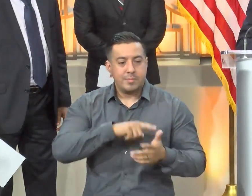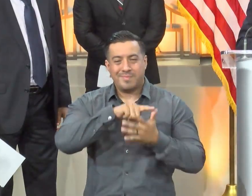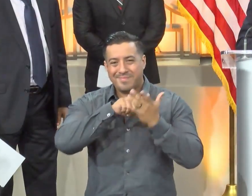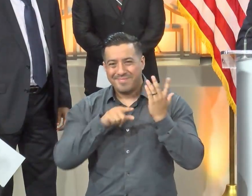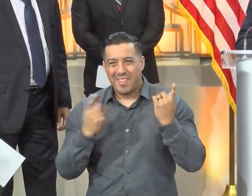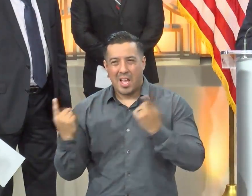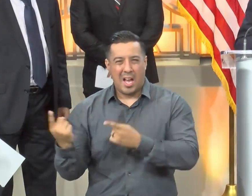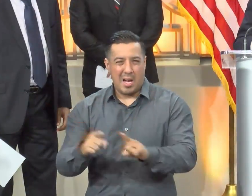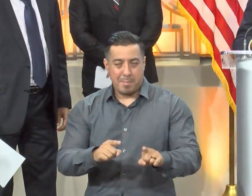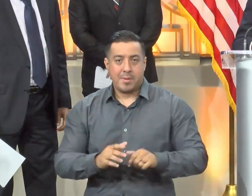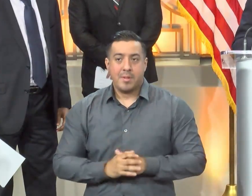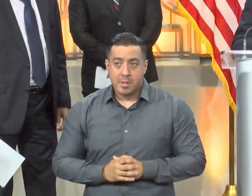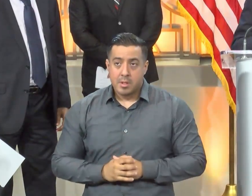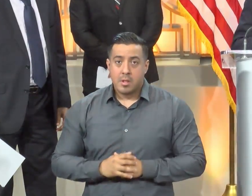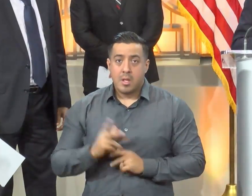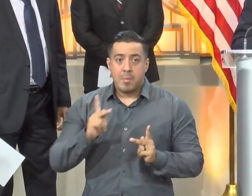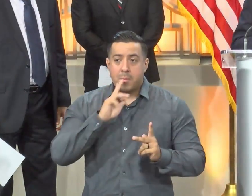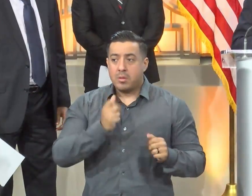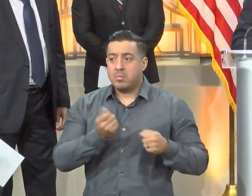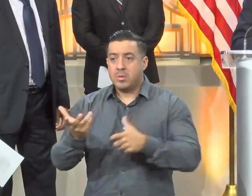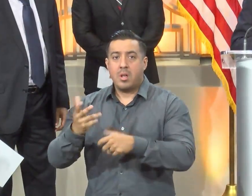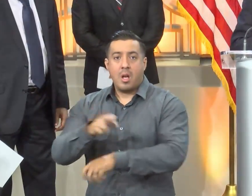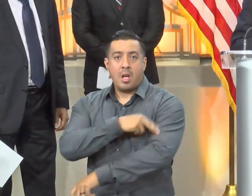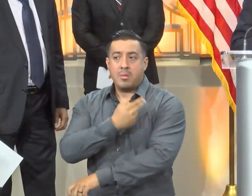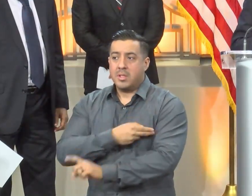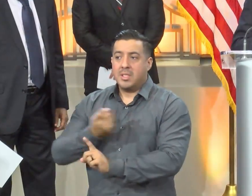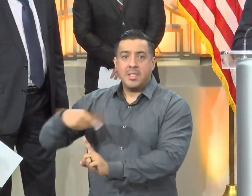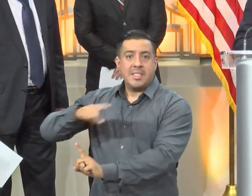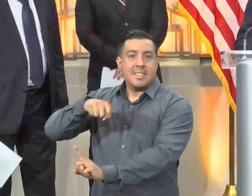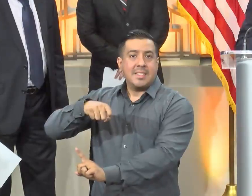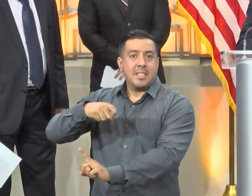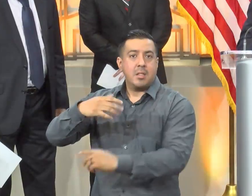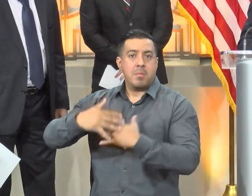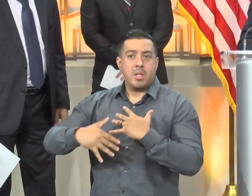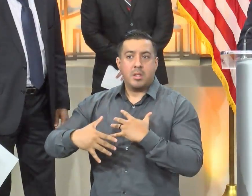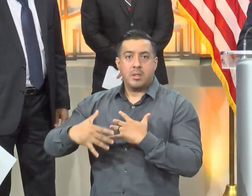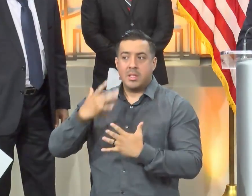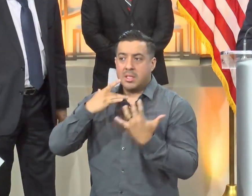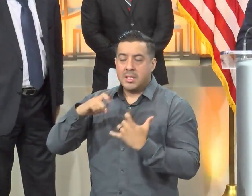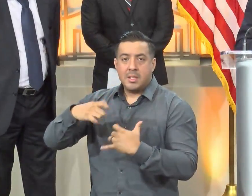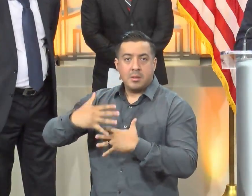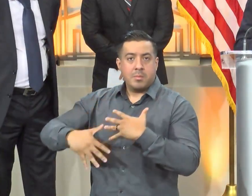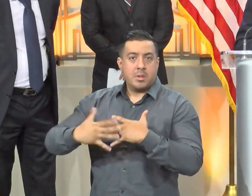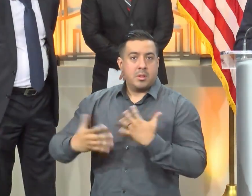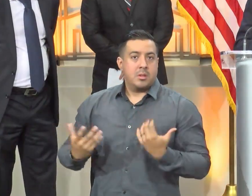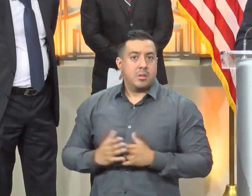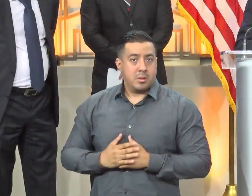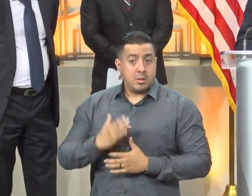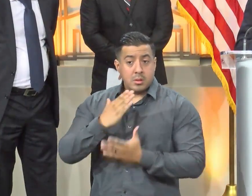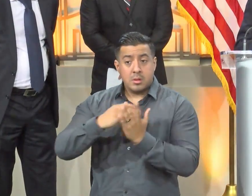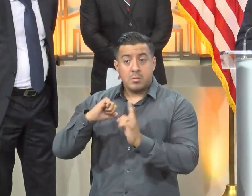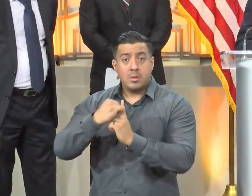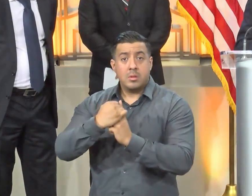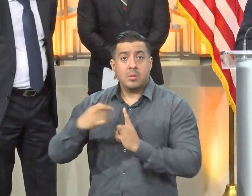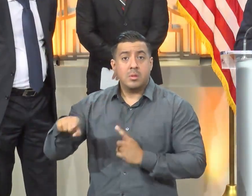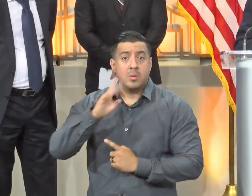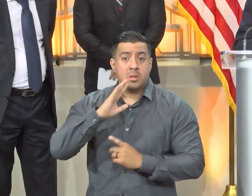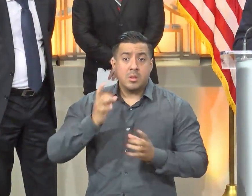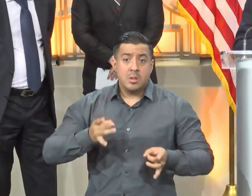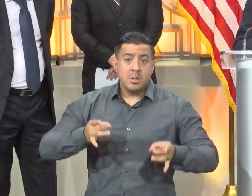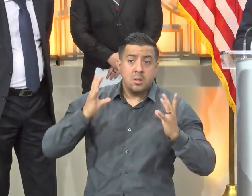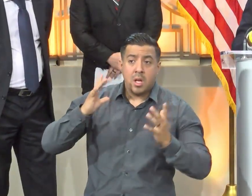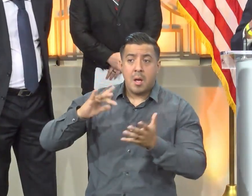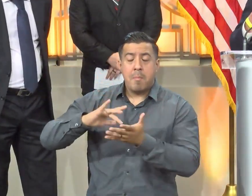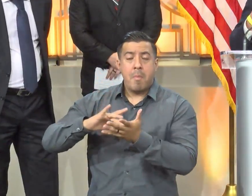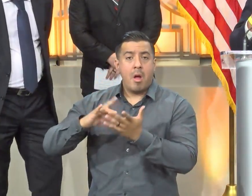happen that people wind up in the hospital and they need blood, and they desperately need blood. There are situations when people can have catastrophic medical